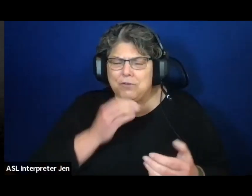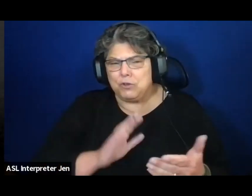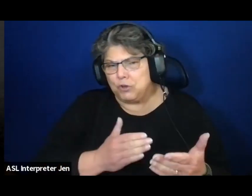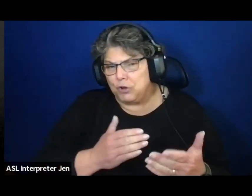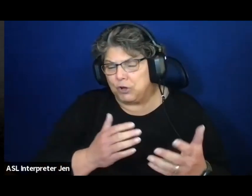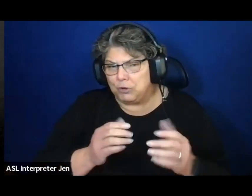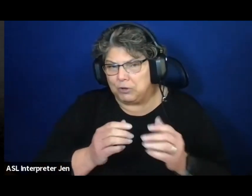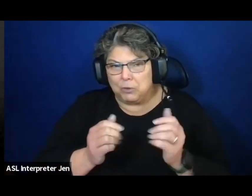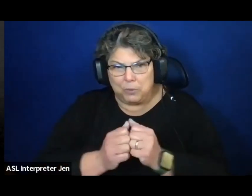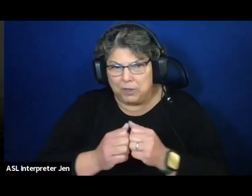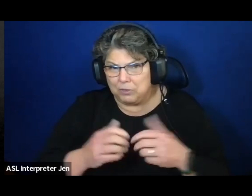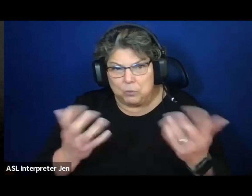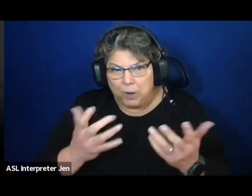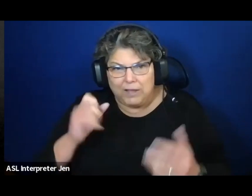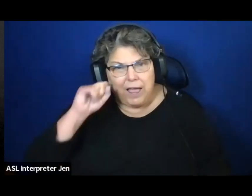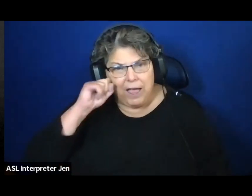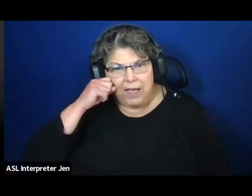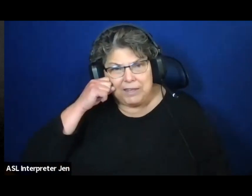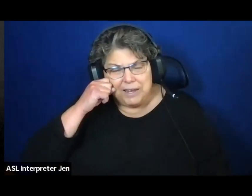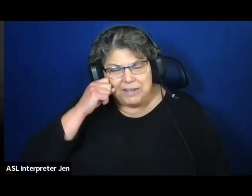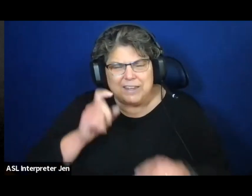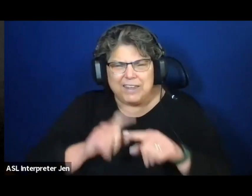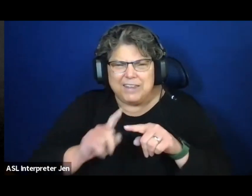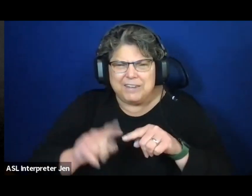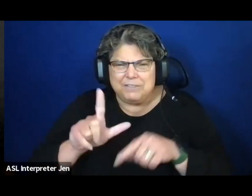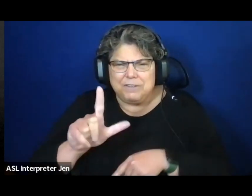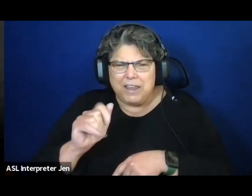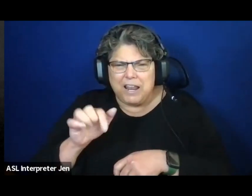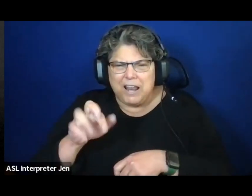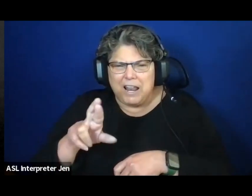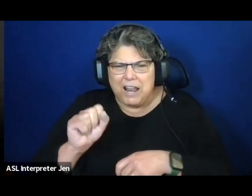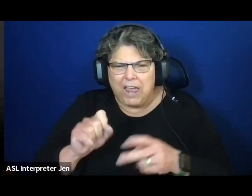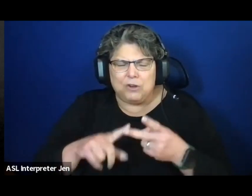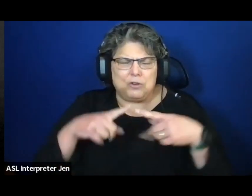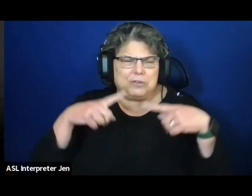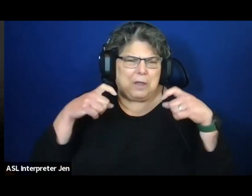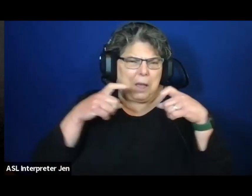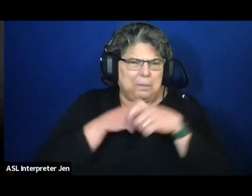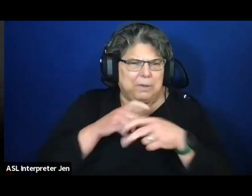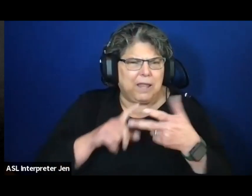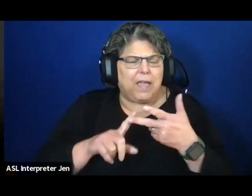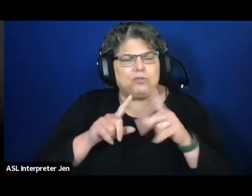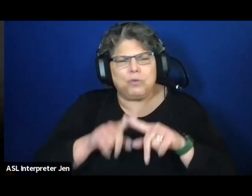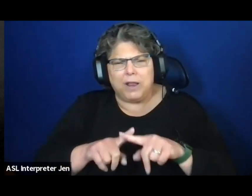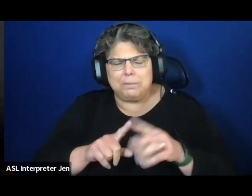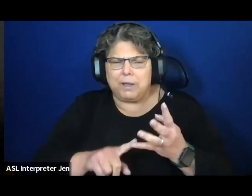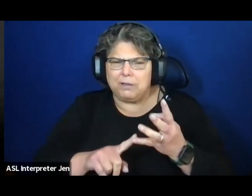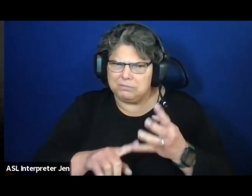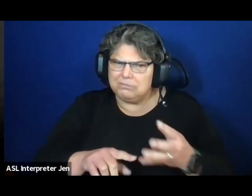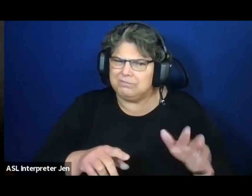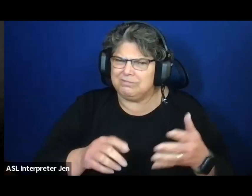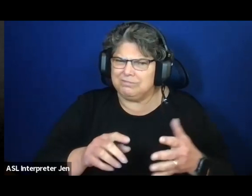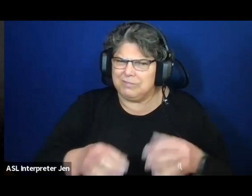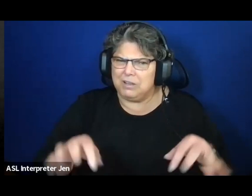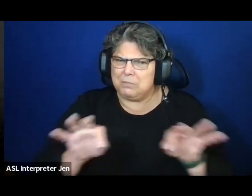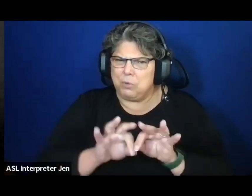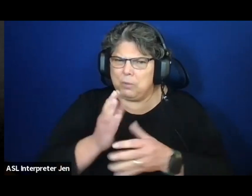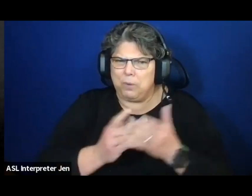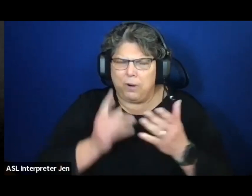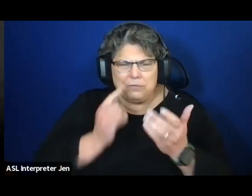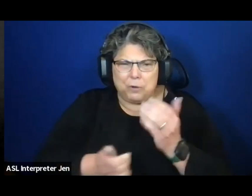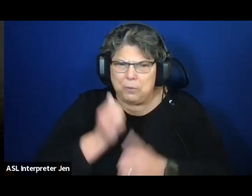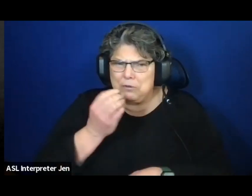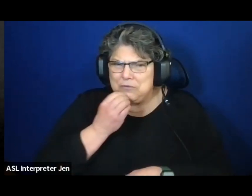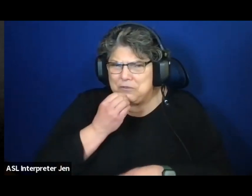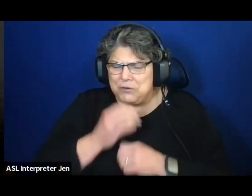onion. Layered, complex, reliable, a necessary component to most meals, and whose